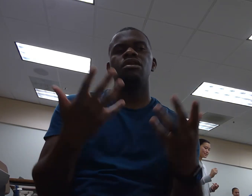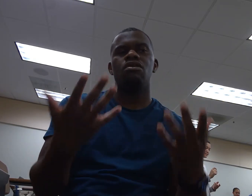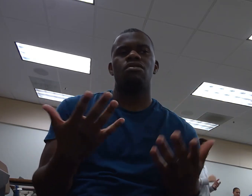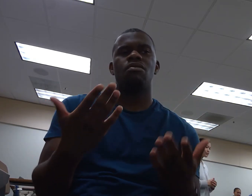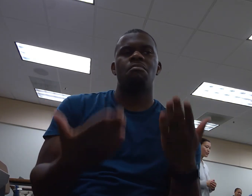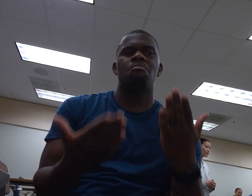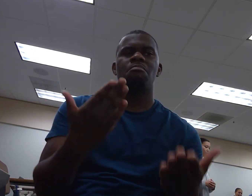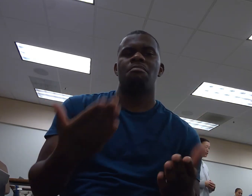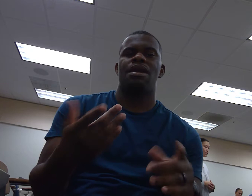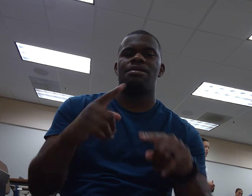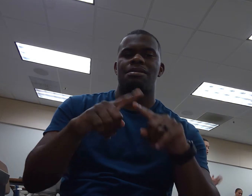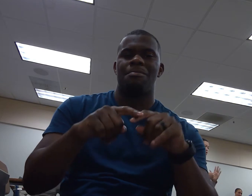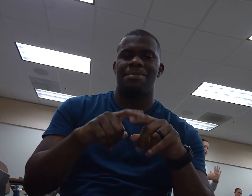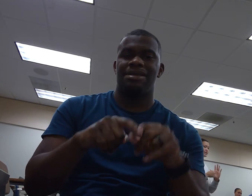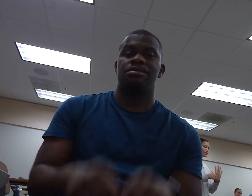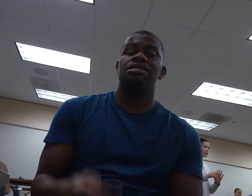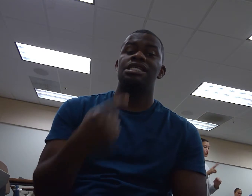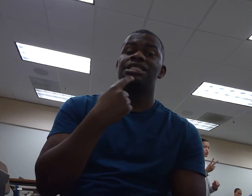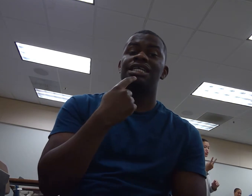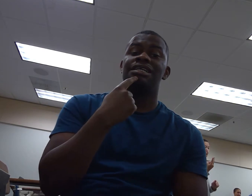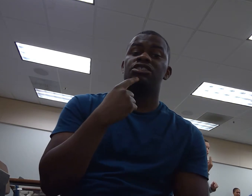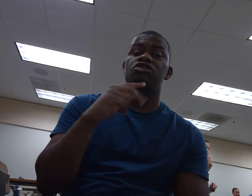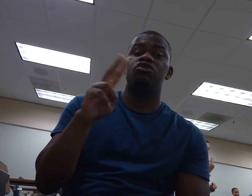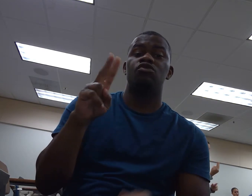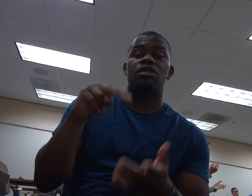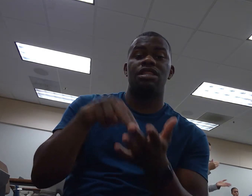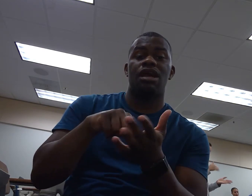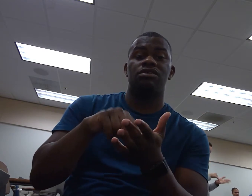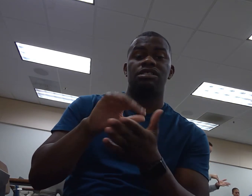say there's $2,000 a year, $2,000 per year in upkeep.